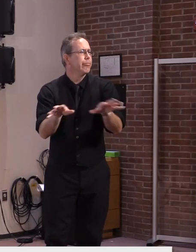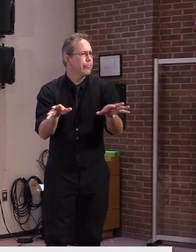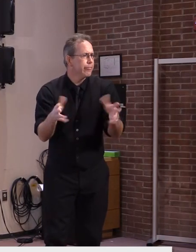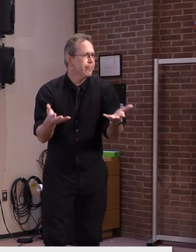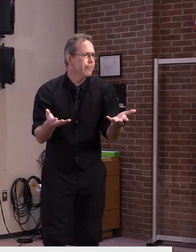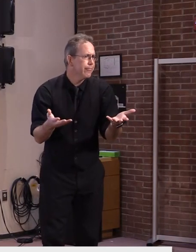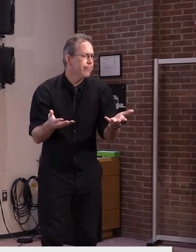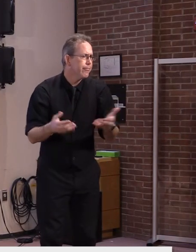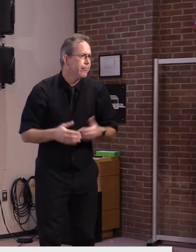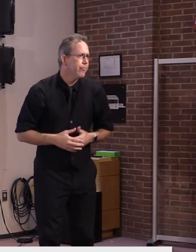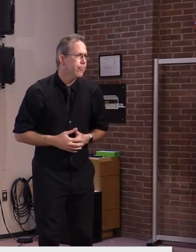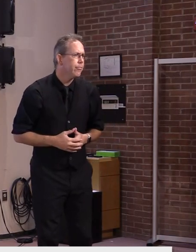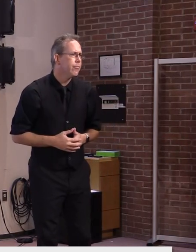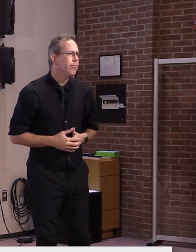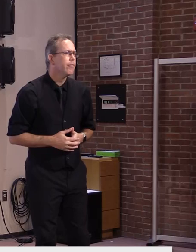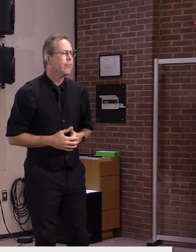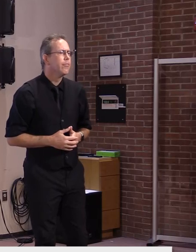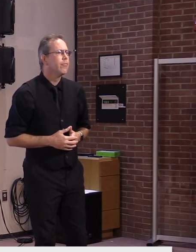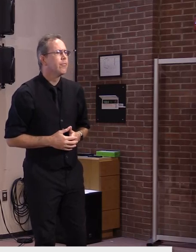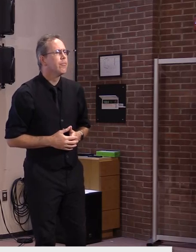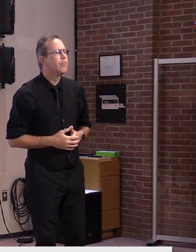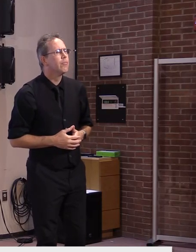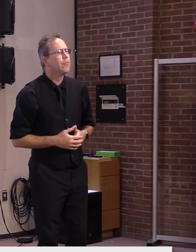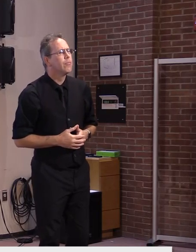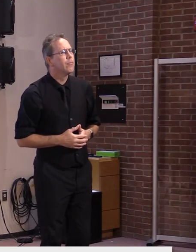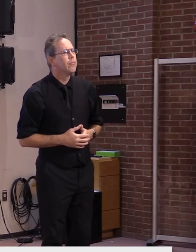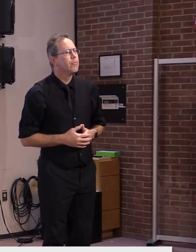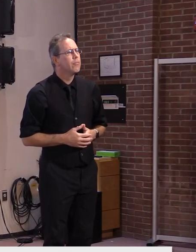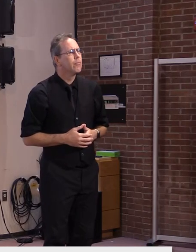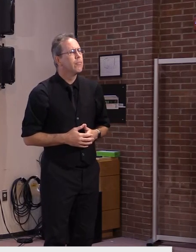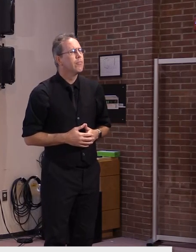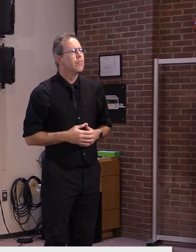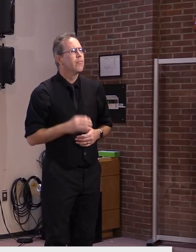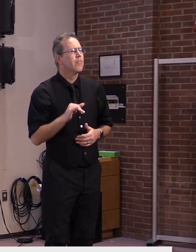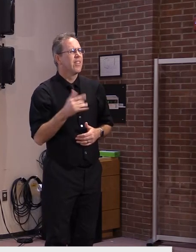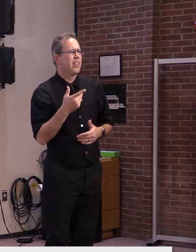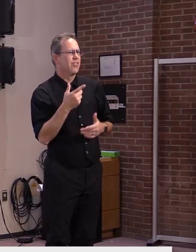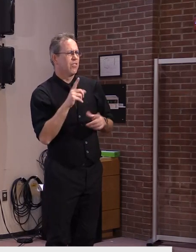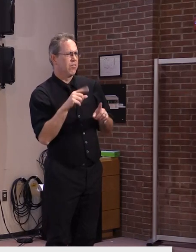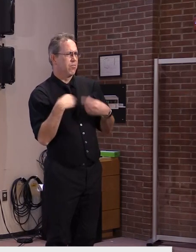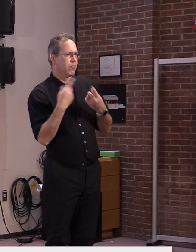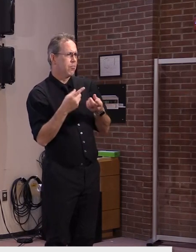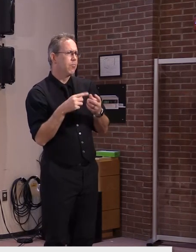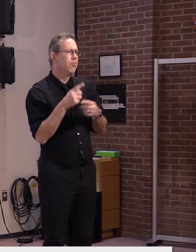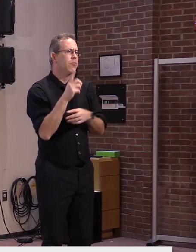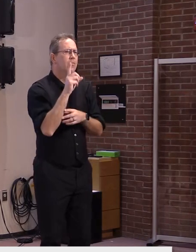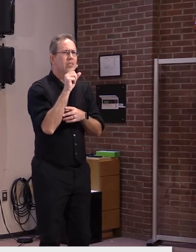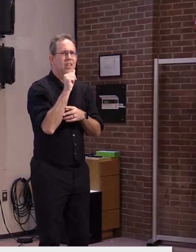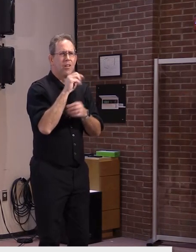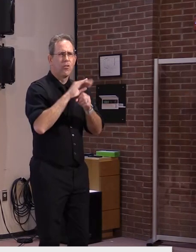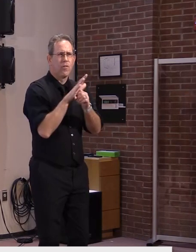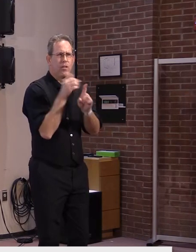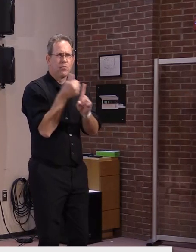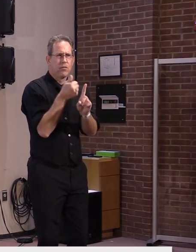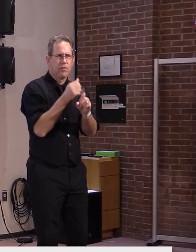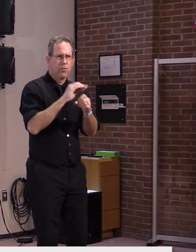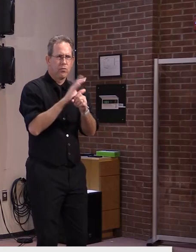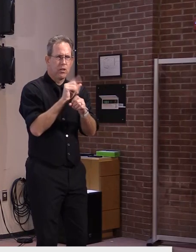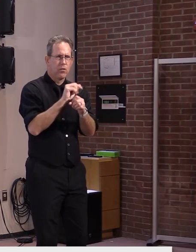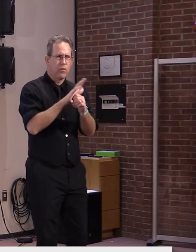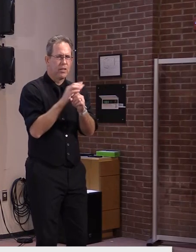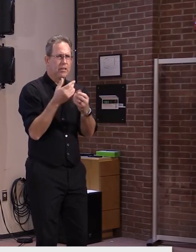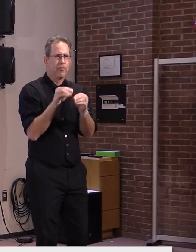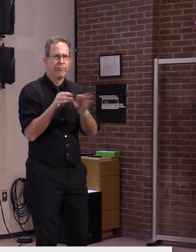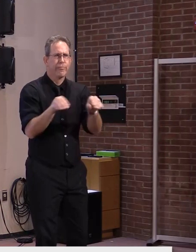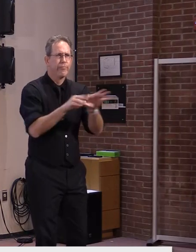moment and historically through much of the Delta wave as well. Okay, I'll run this slide then in the